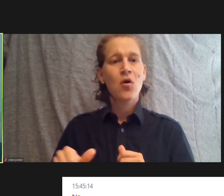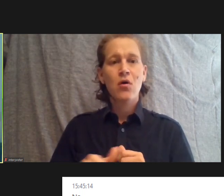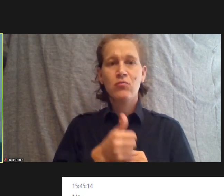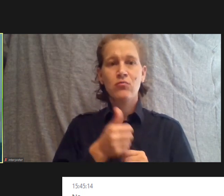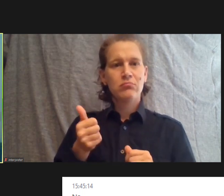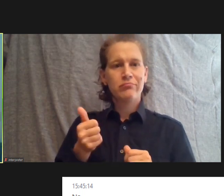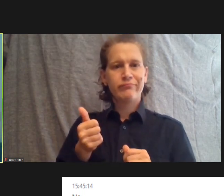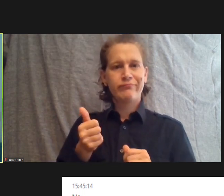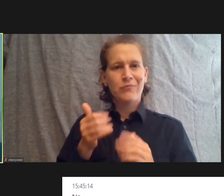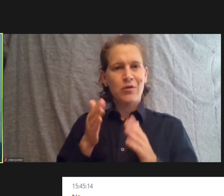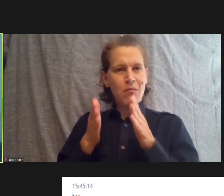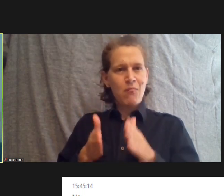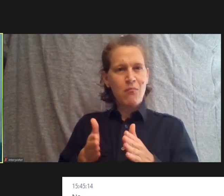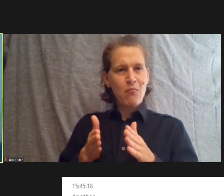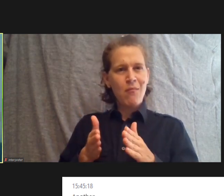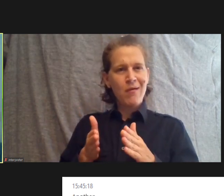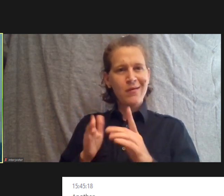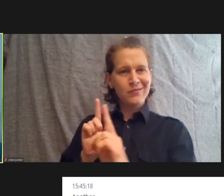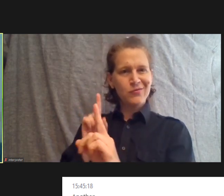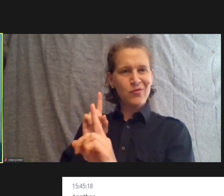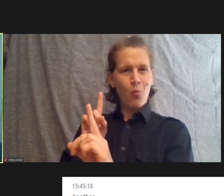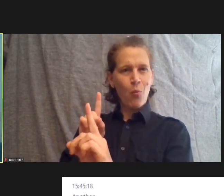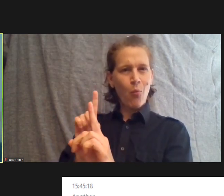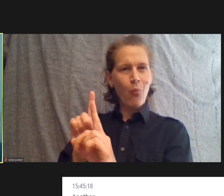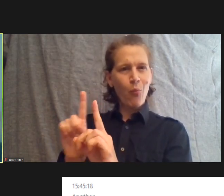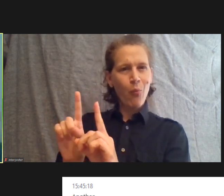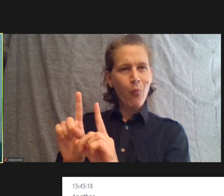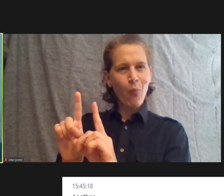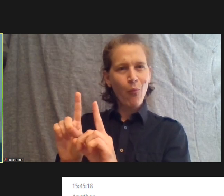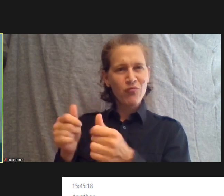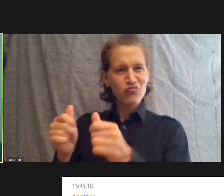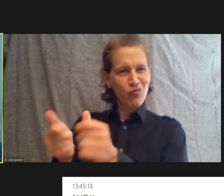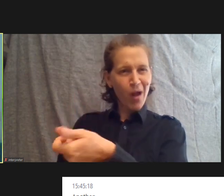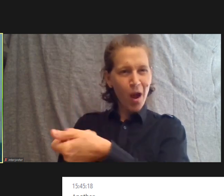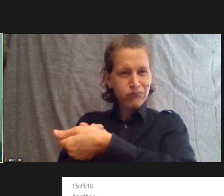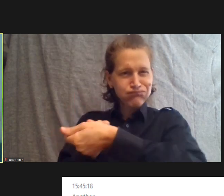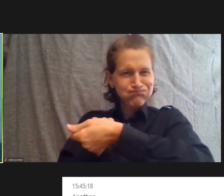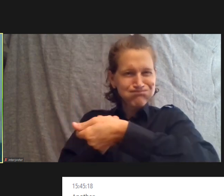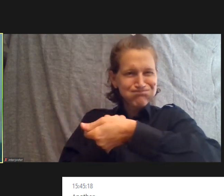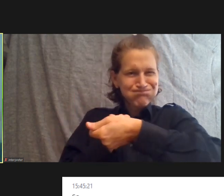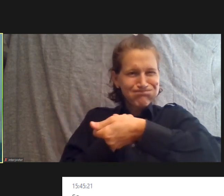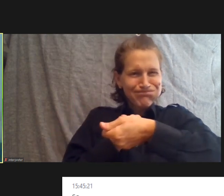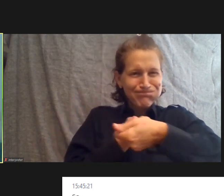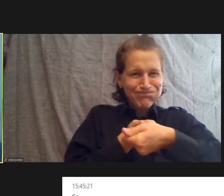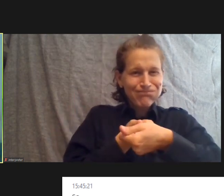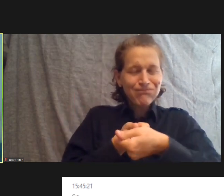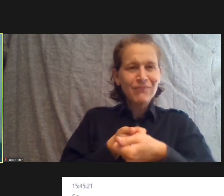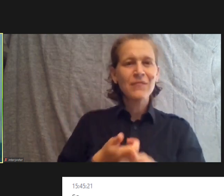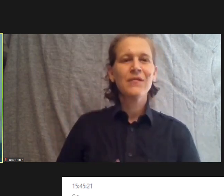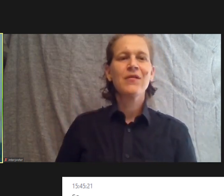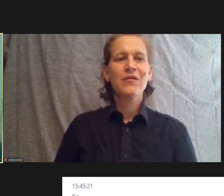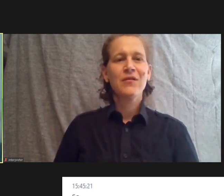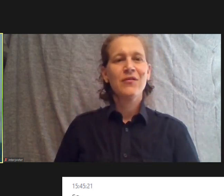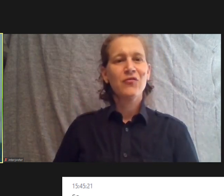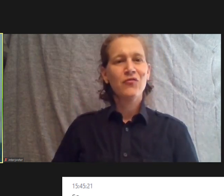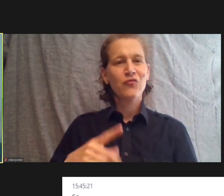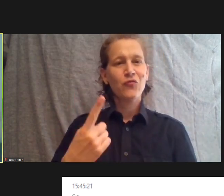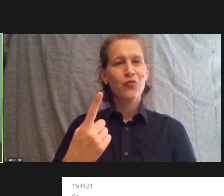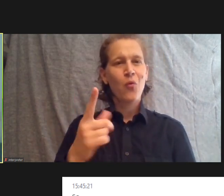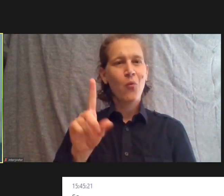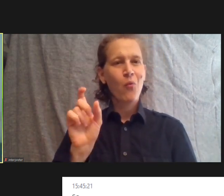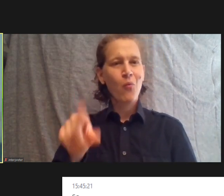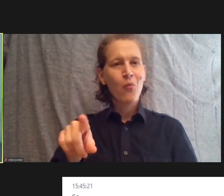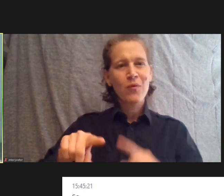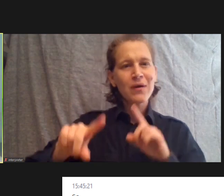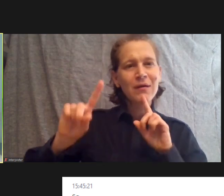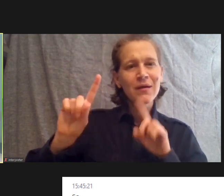Another person came. So the answer to the riddle is